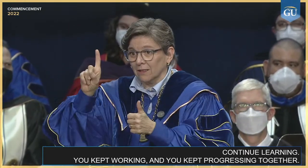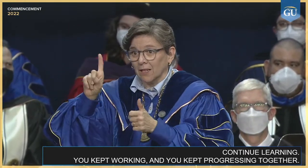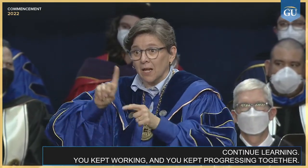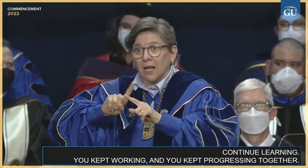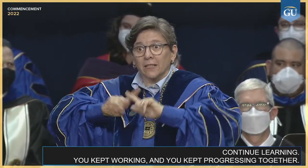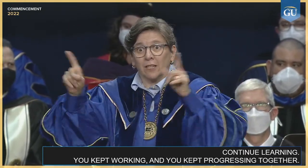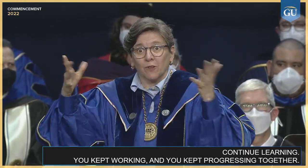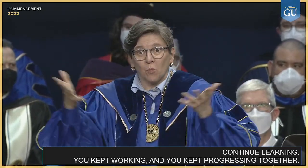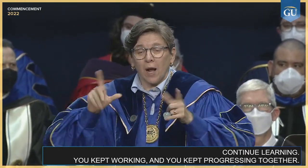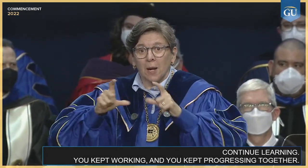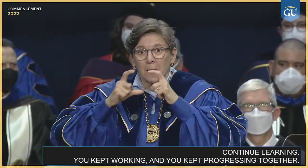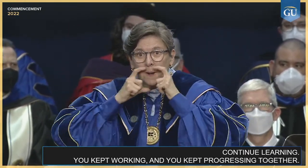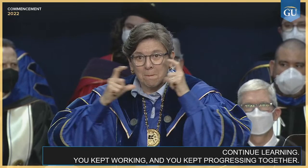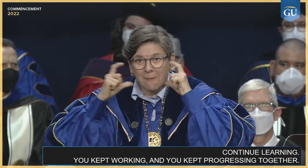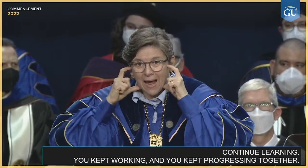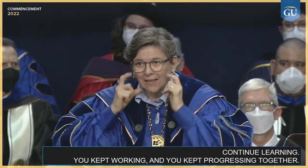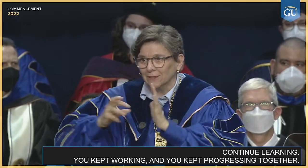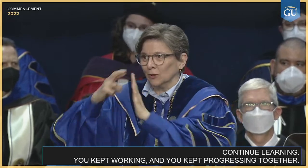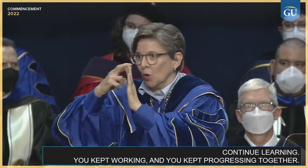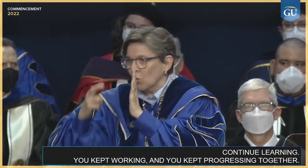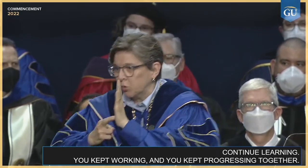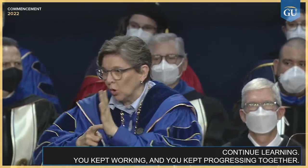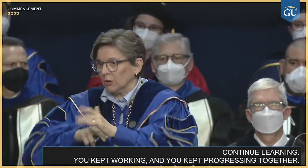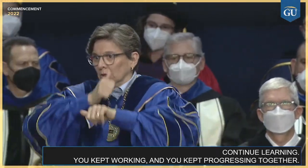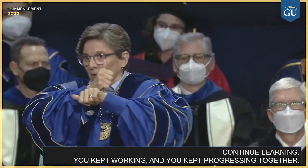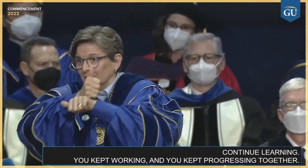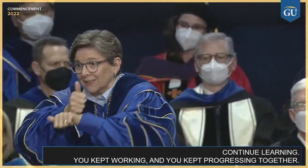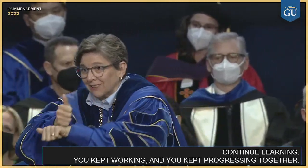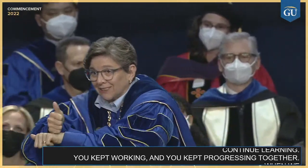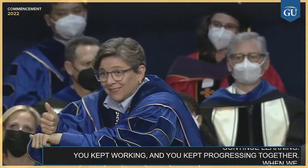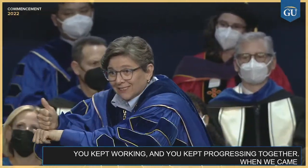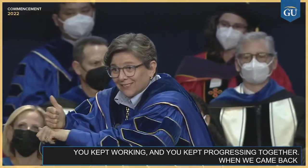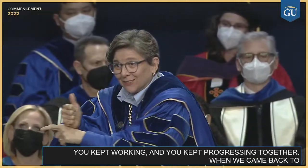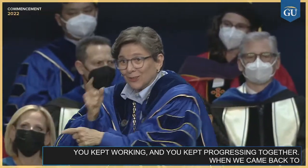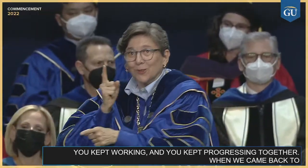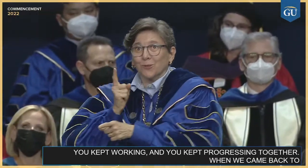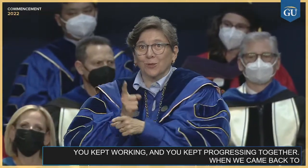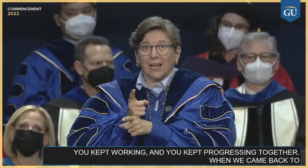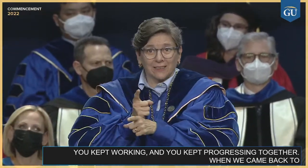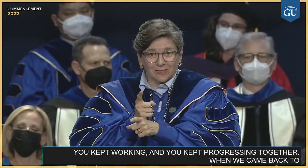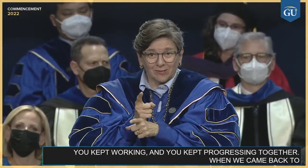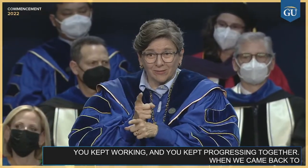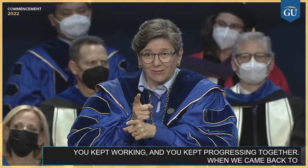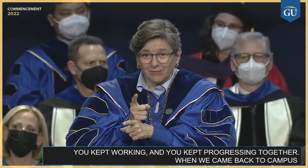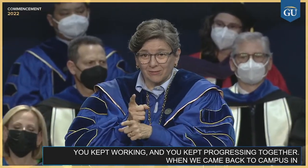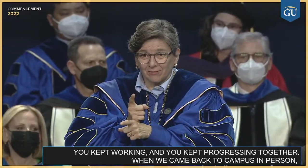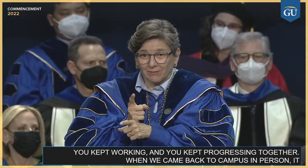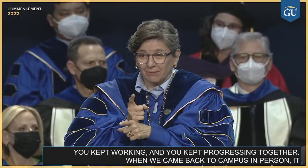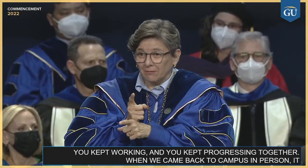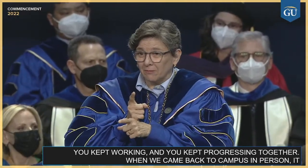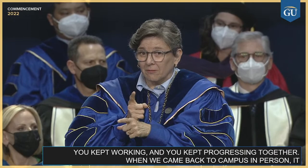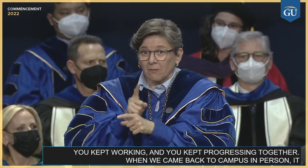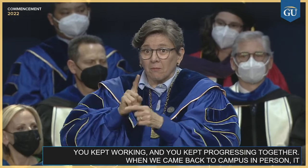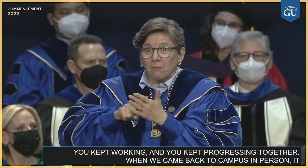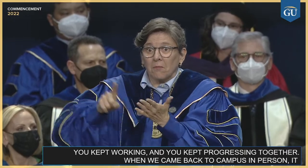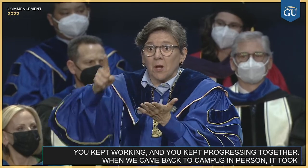in person, it took all of us working together, wearing masks, to make sure that we had everything in